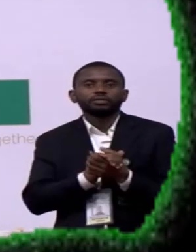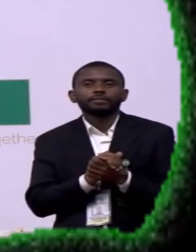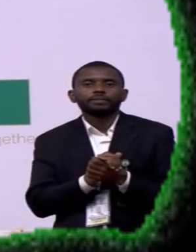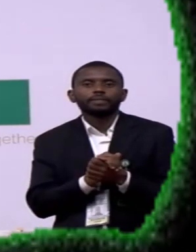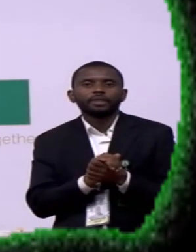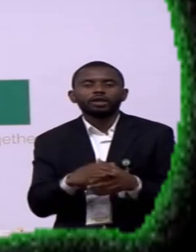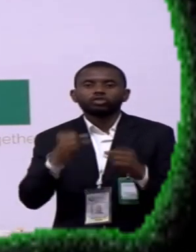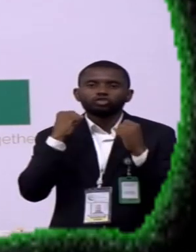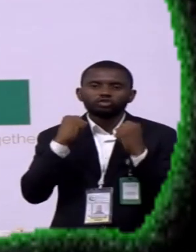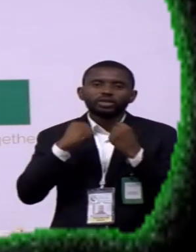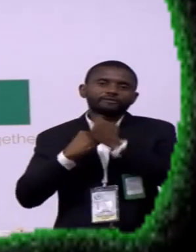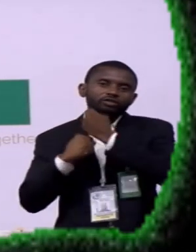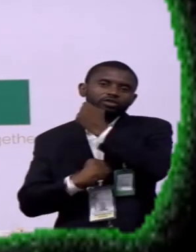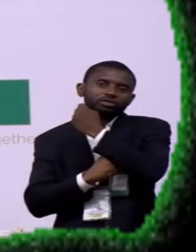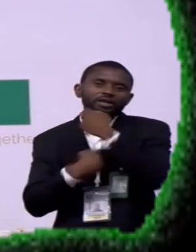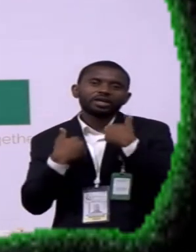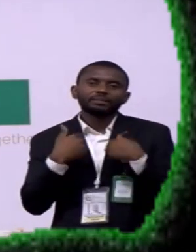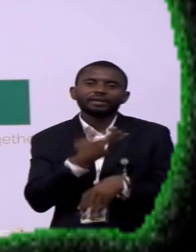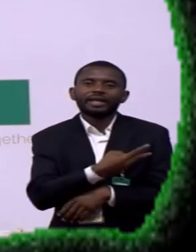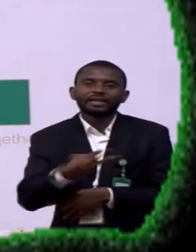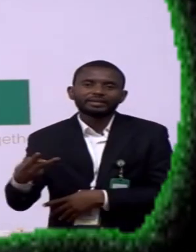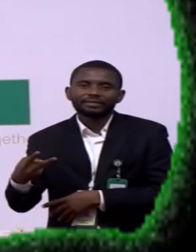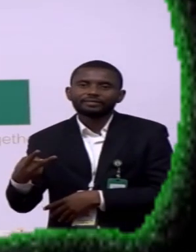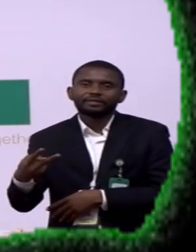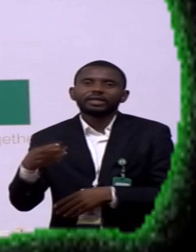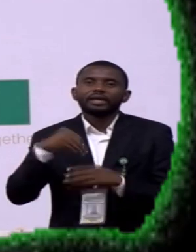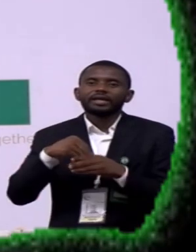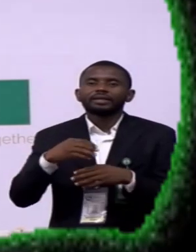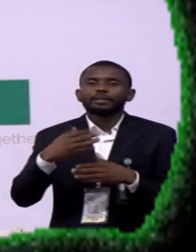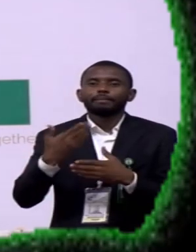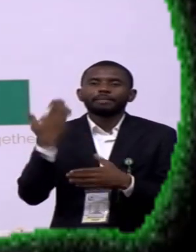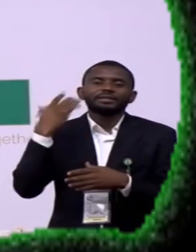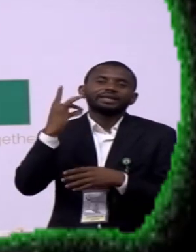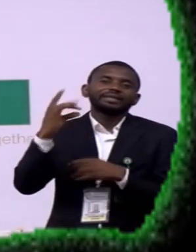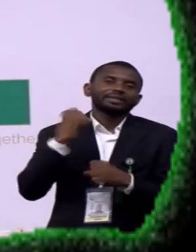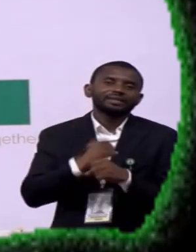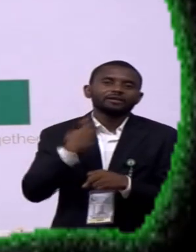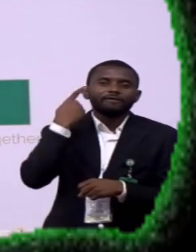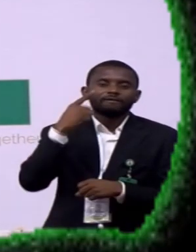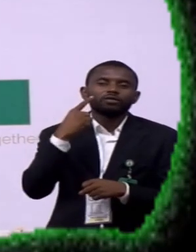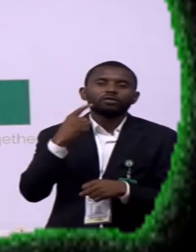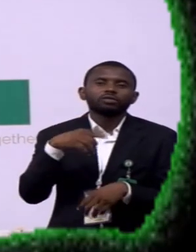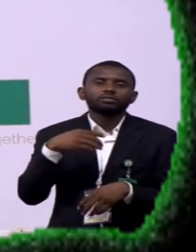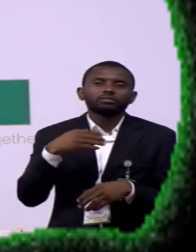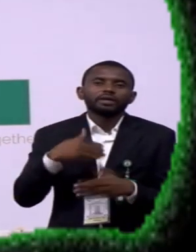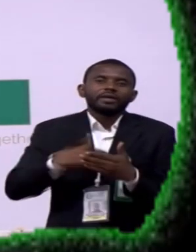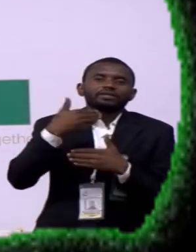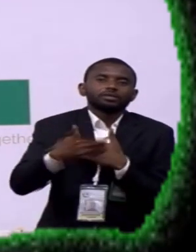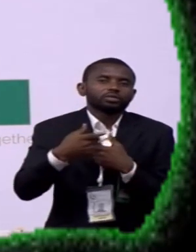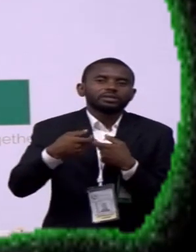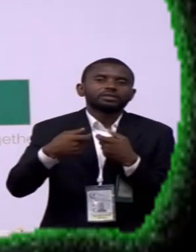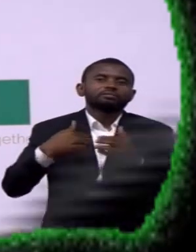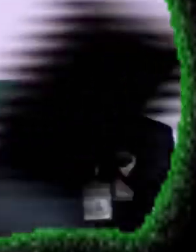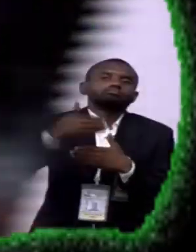Solid foundations have been laid in the past 8 years for subsequent administrations to